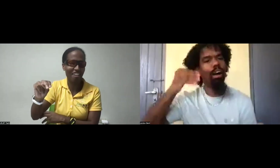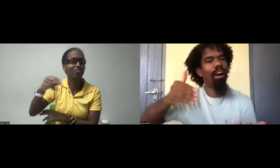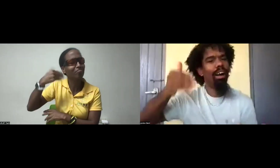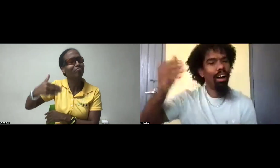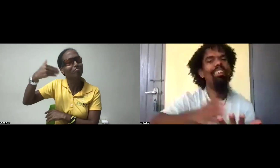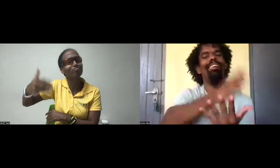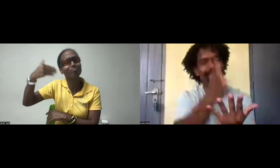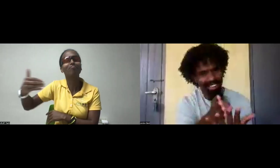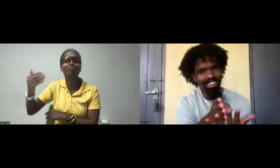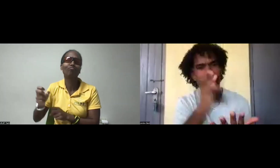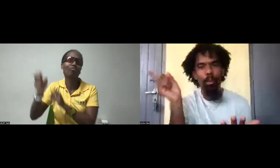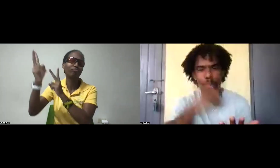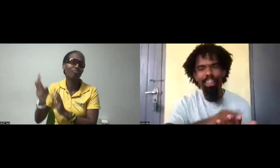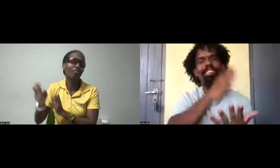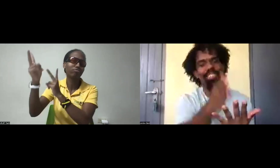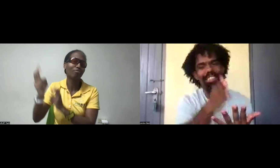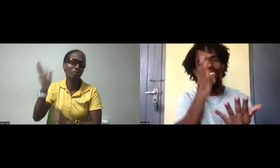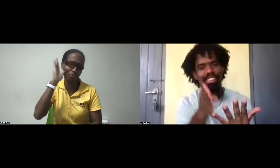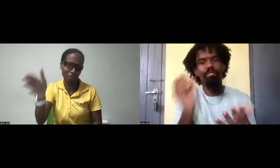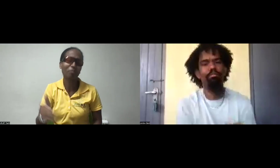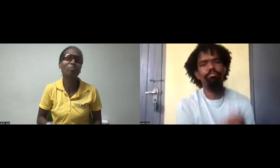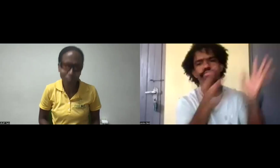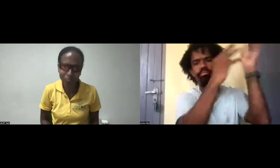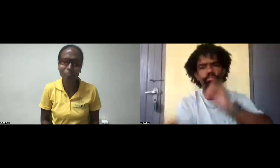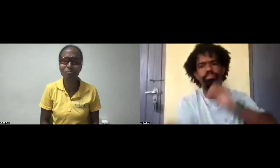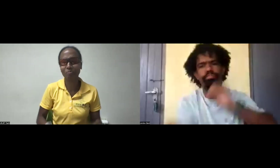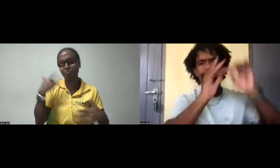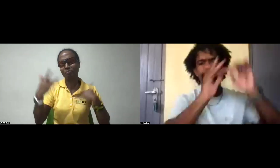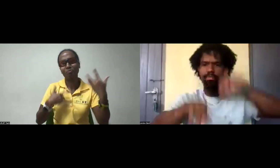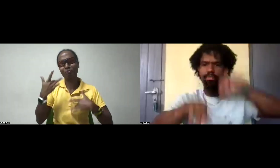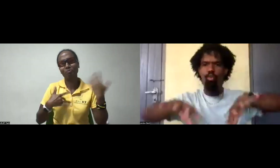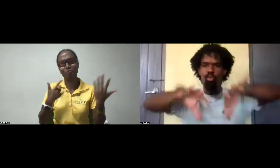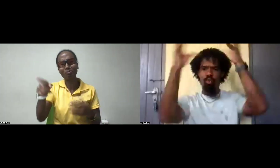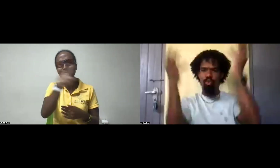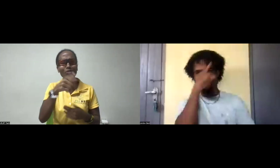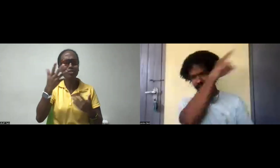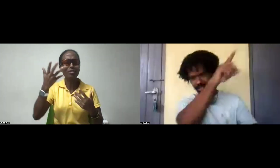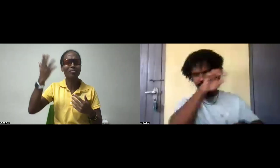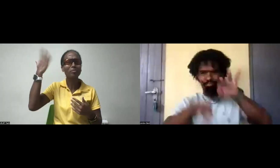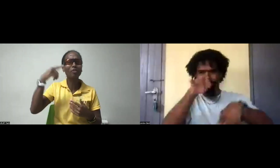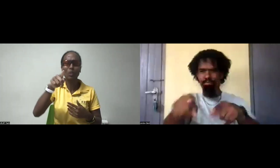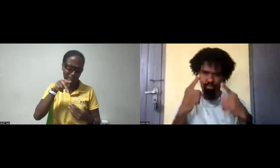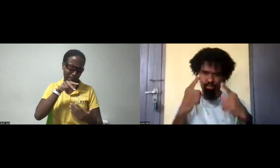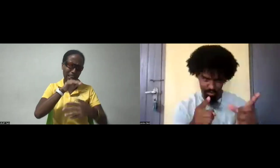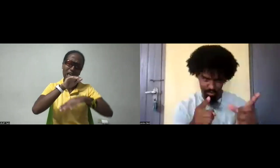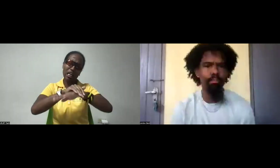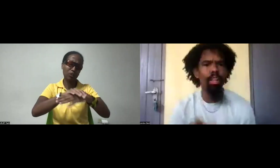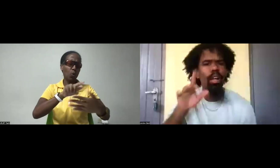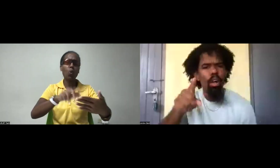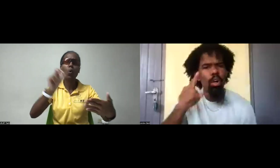we'll do John, and over time we'll continue to upload. All right, so it's really exciting.